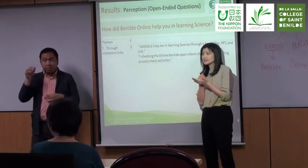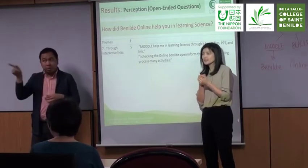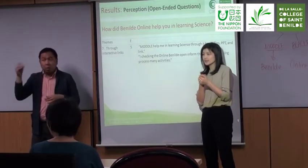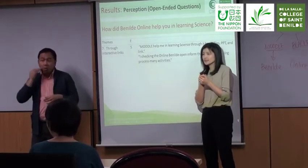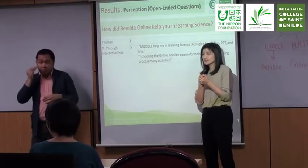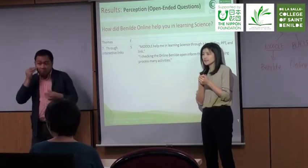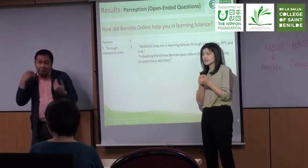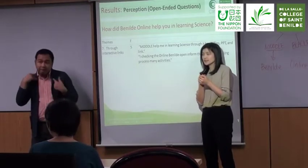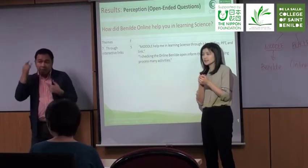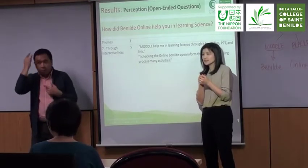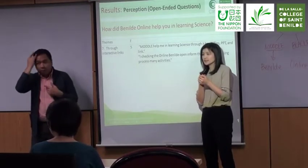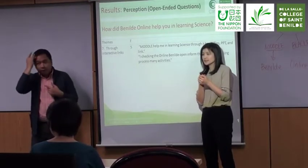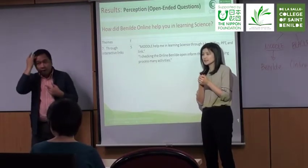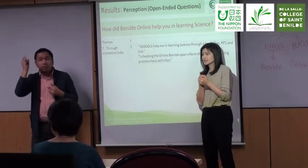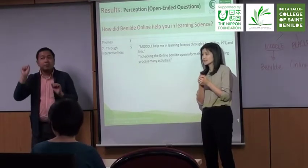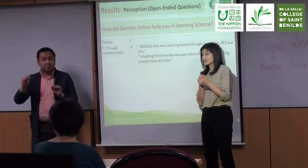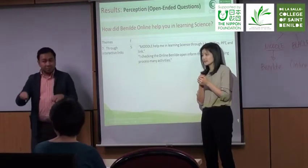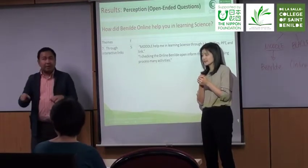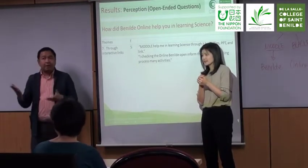Wi-Fi.